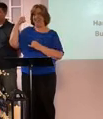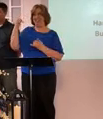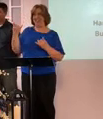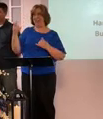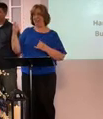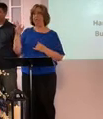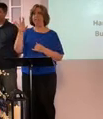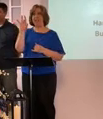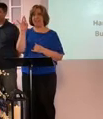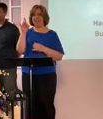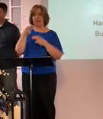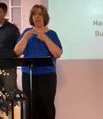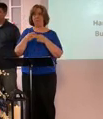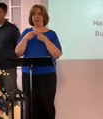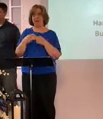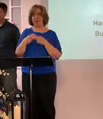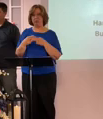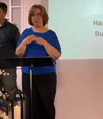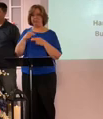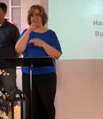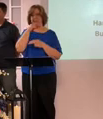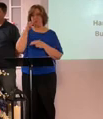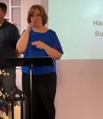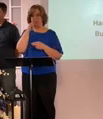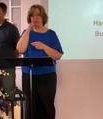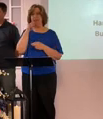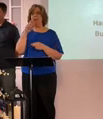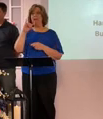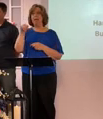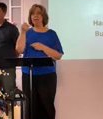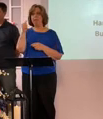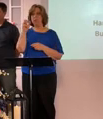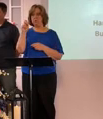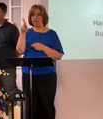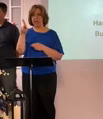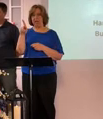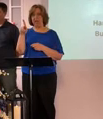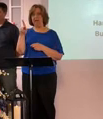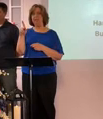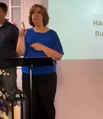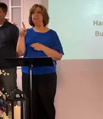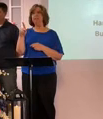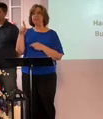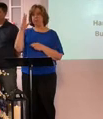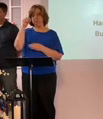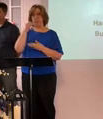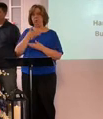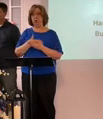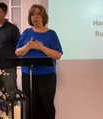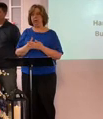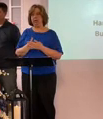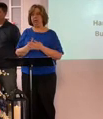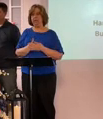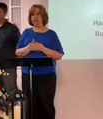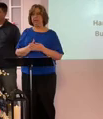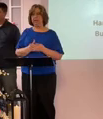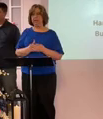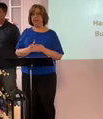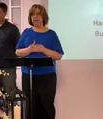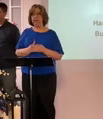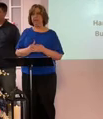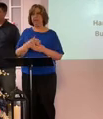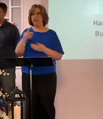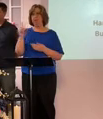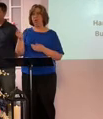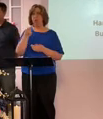was 8 pounds as a twin. And Zachary, our 6'3" Marine, is now, he was only six. He looked like a little